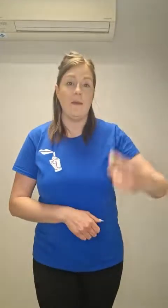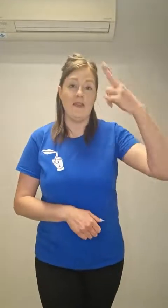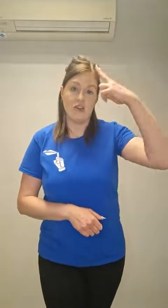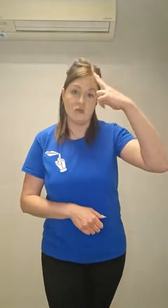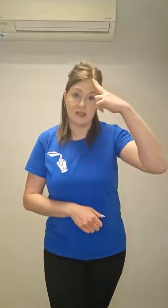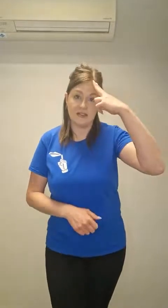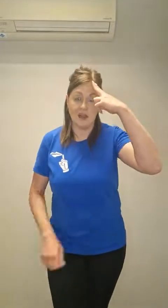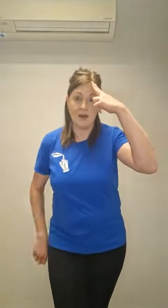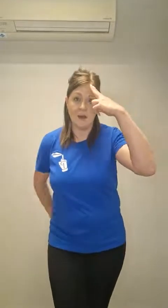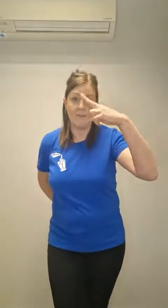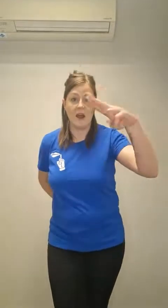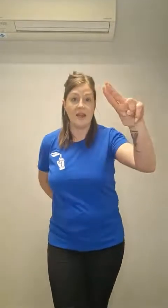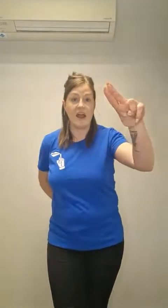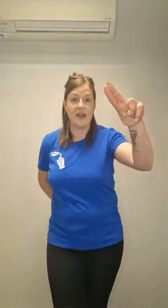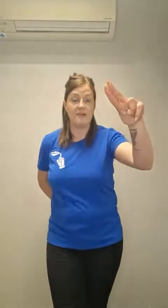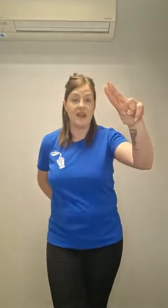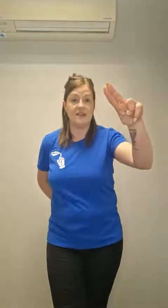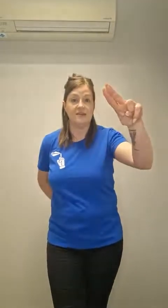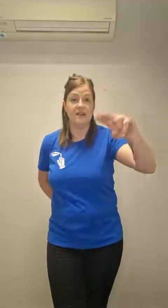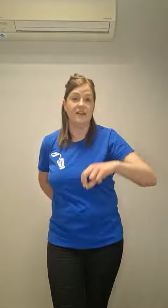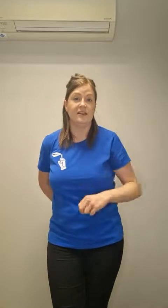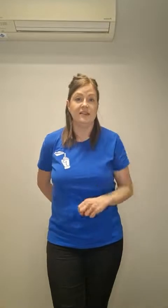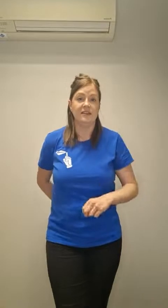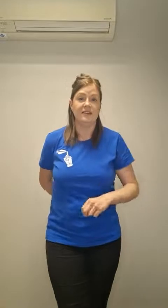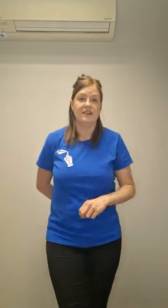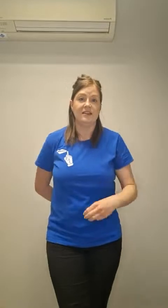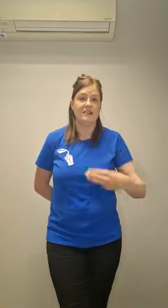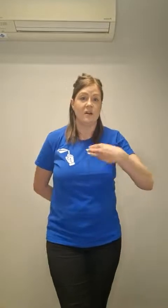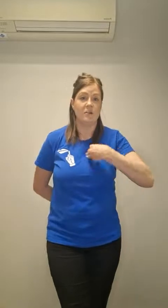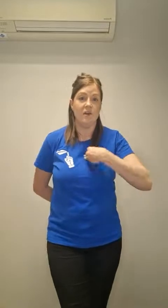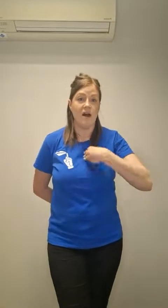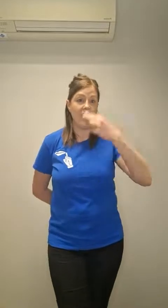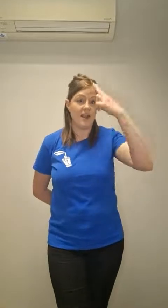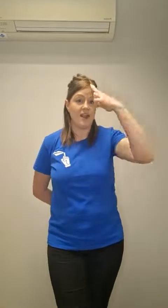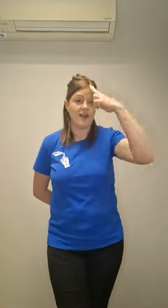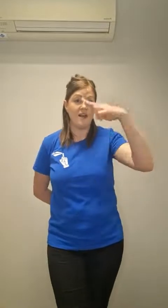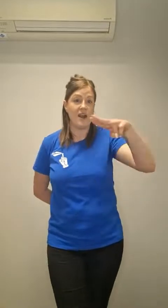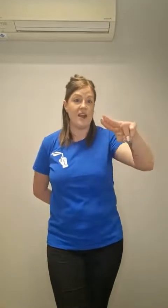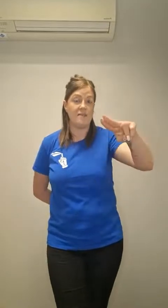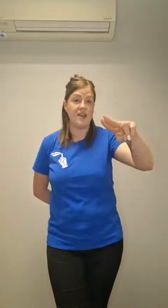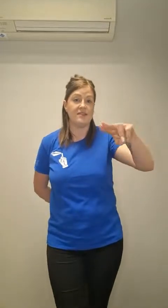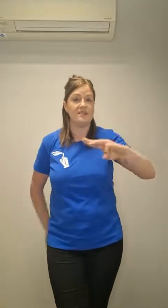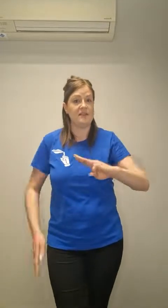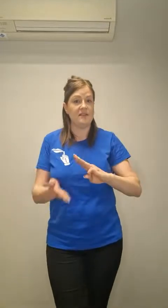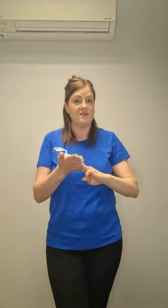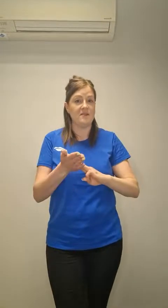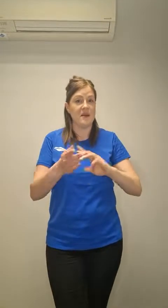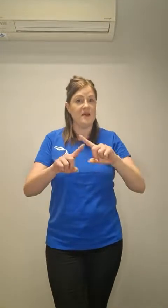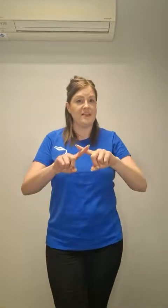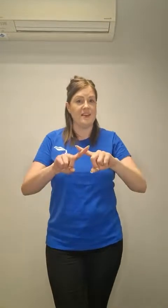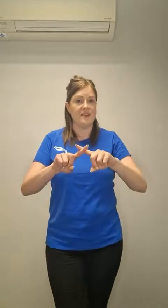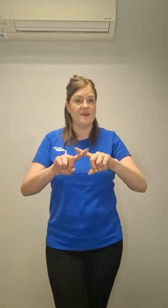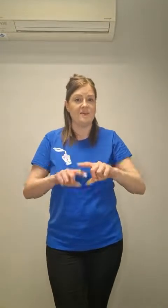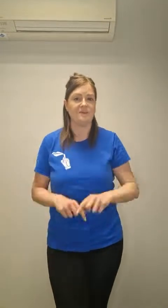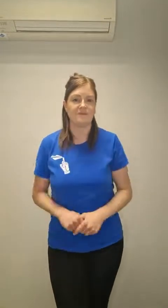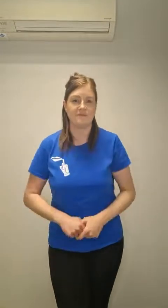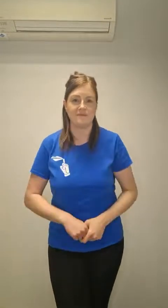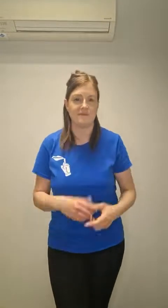then you just sign my name is. So my name is Maxine,